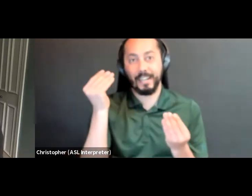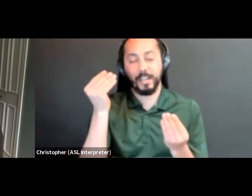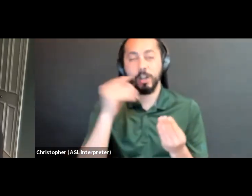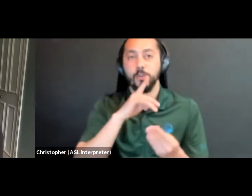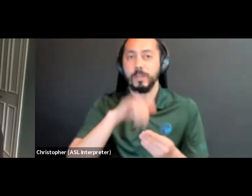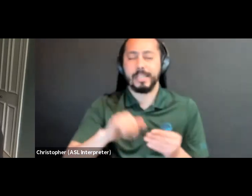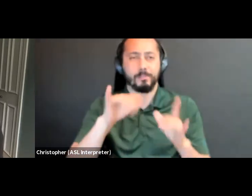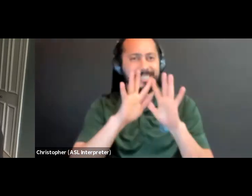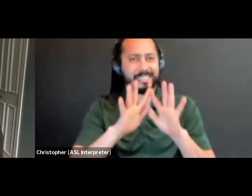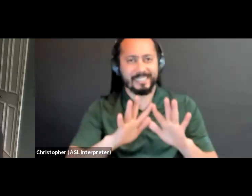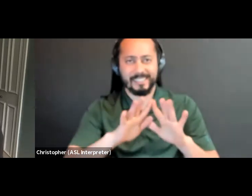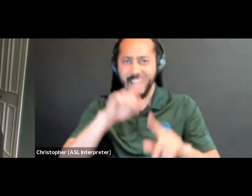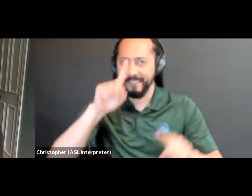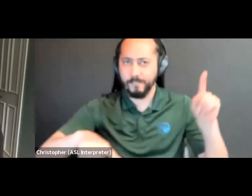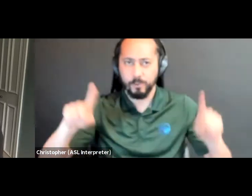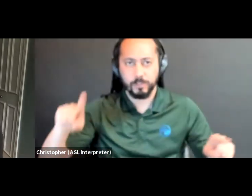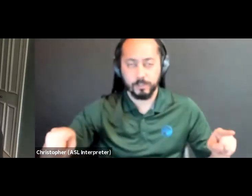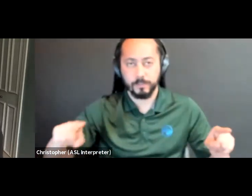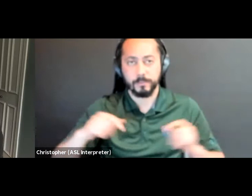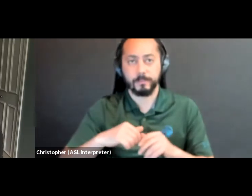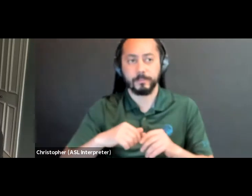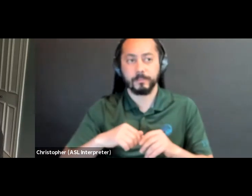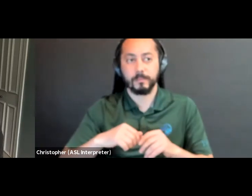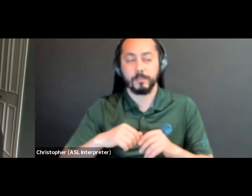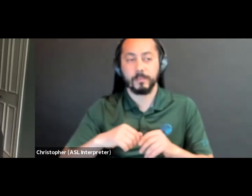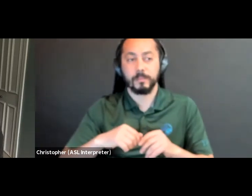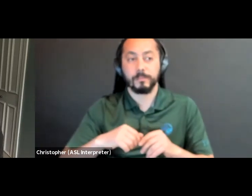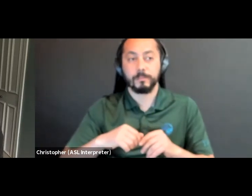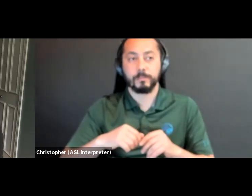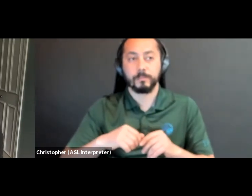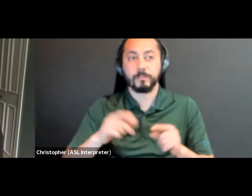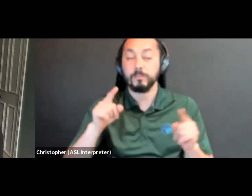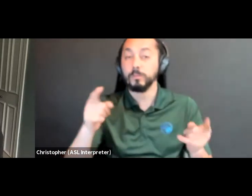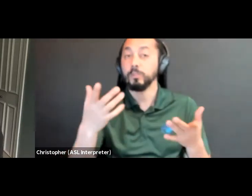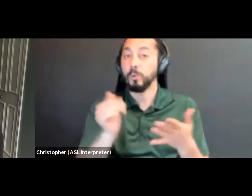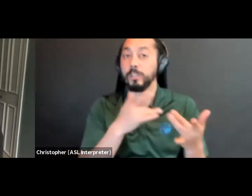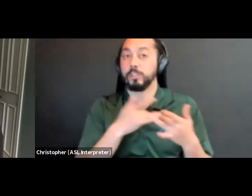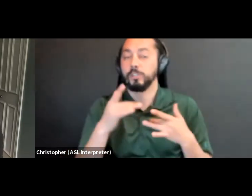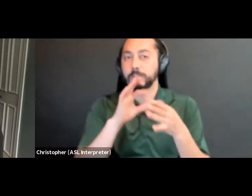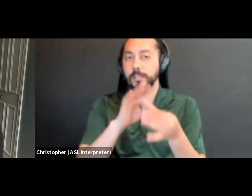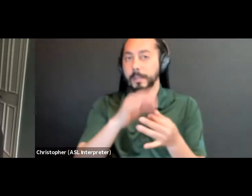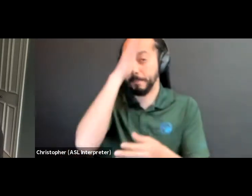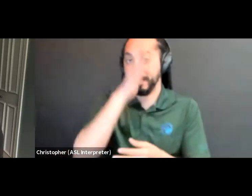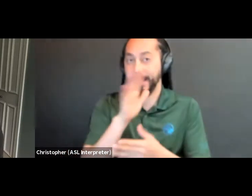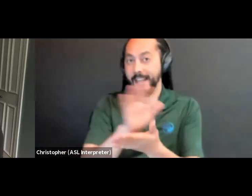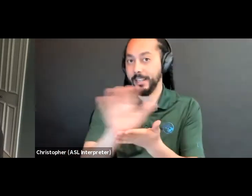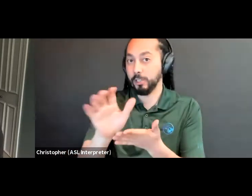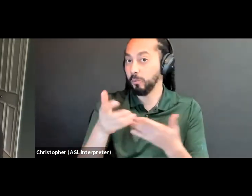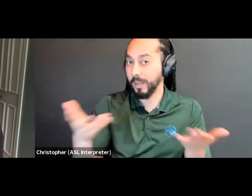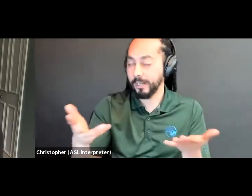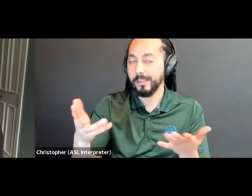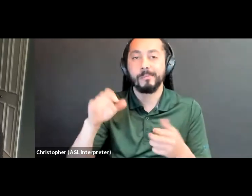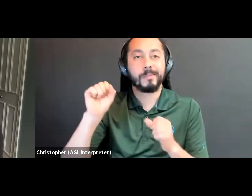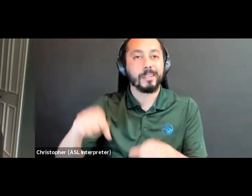the accusation of parental alienation or concerns regarding parental alienation could be raised by